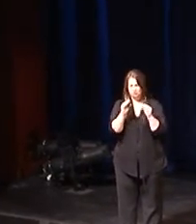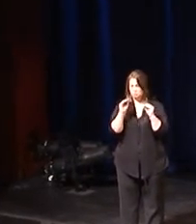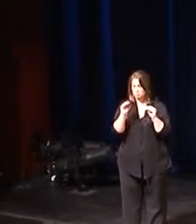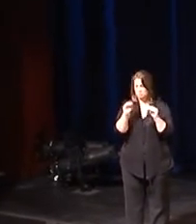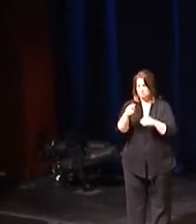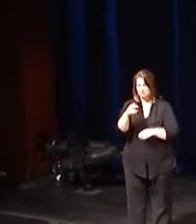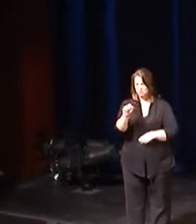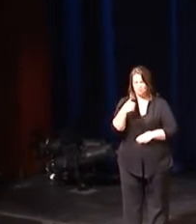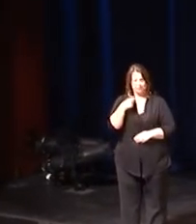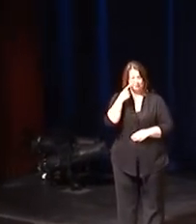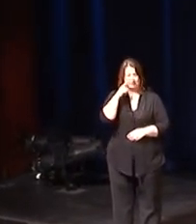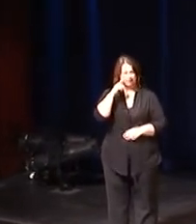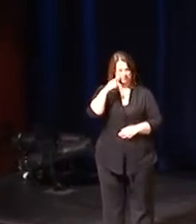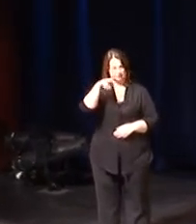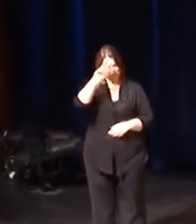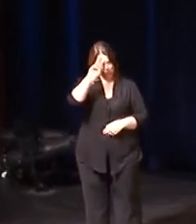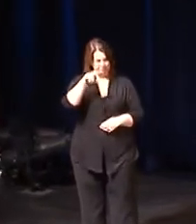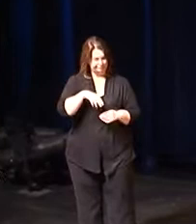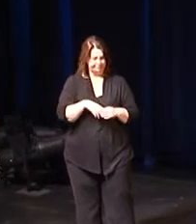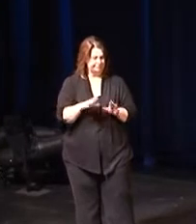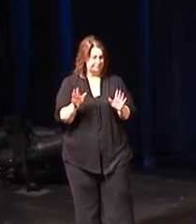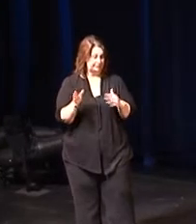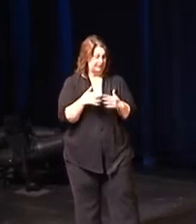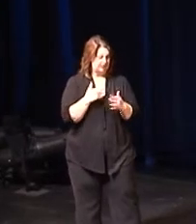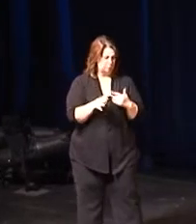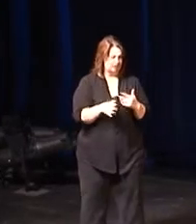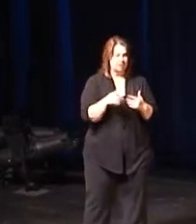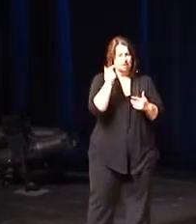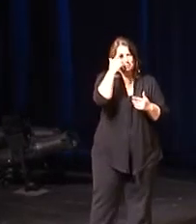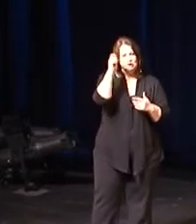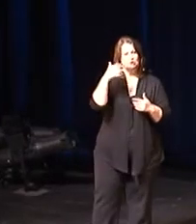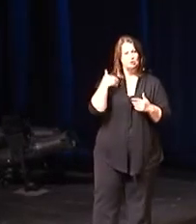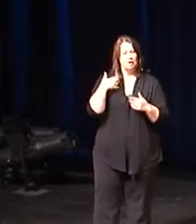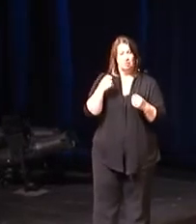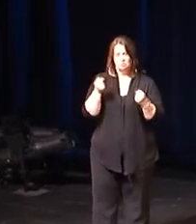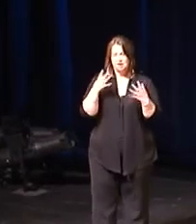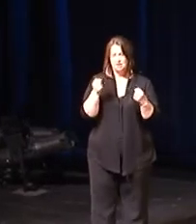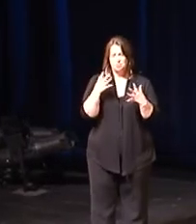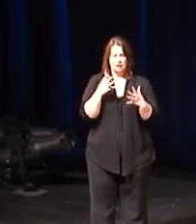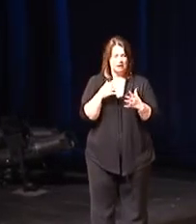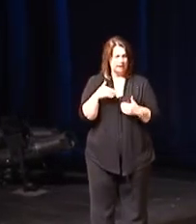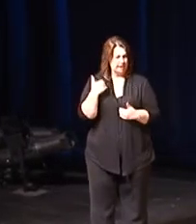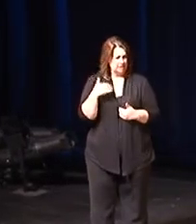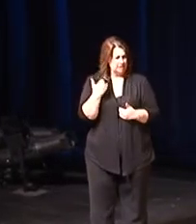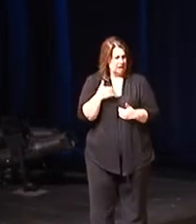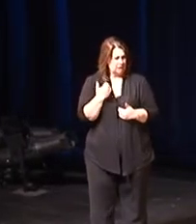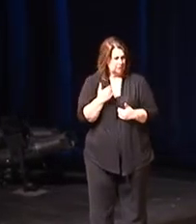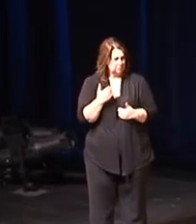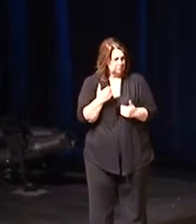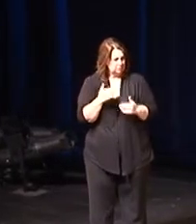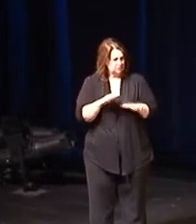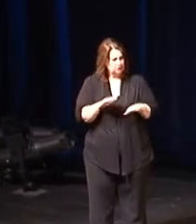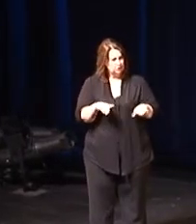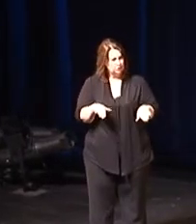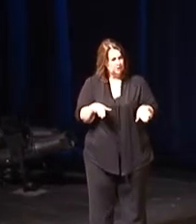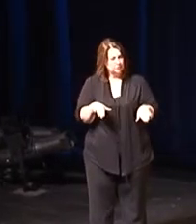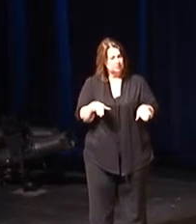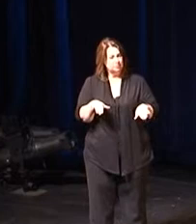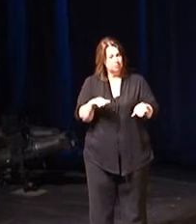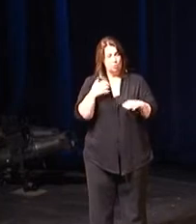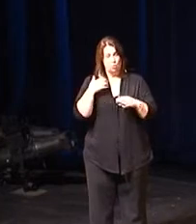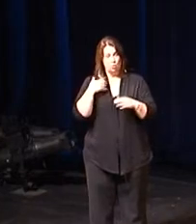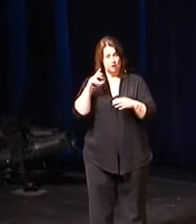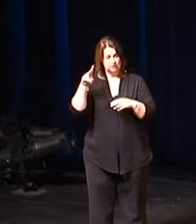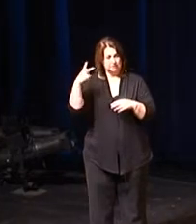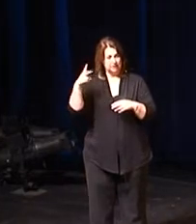for elementary school you need that, but not for high school chemistry. Because you've got all these baby boomers now that are aging that would love to go into a second career